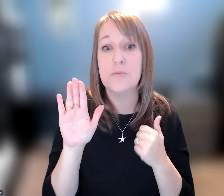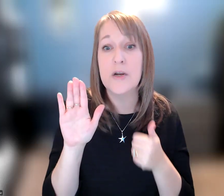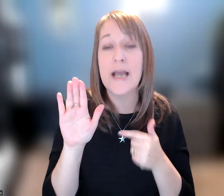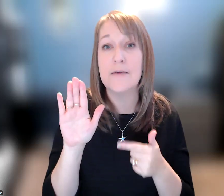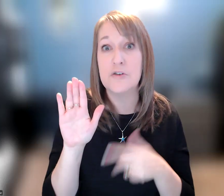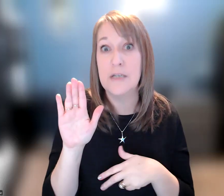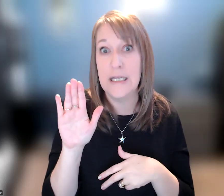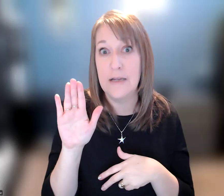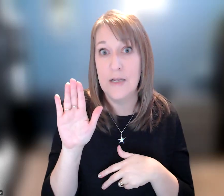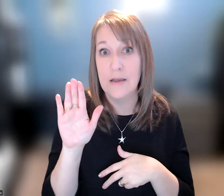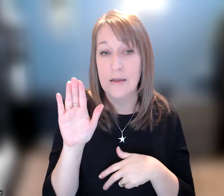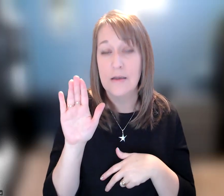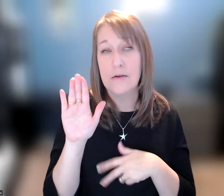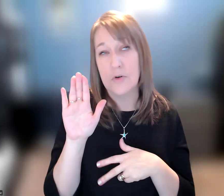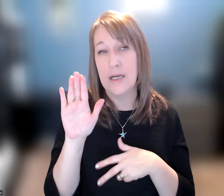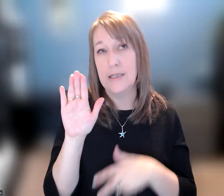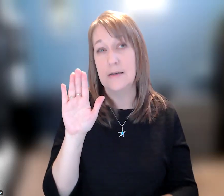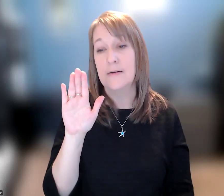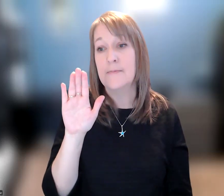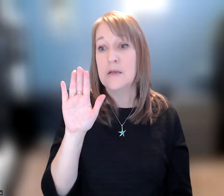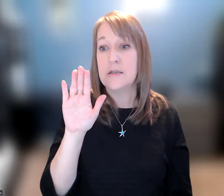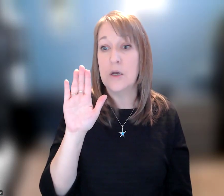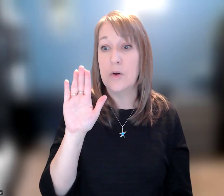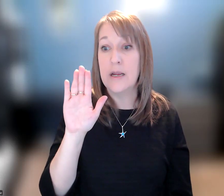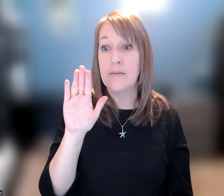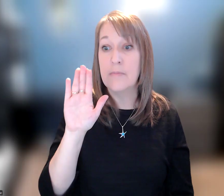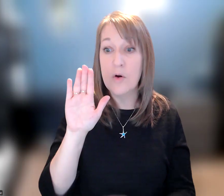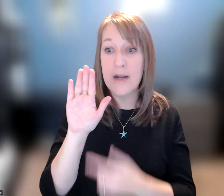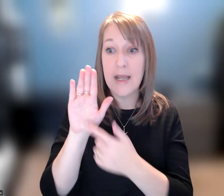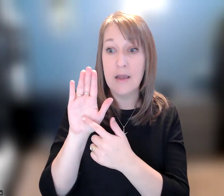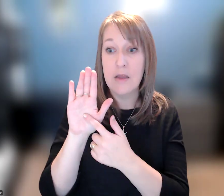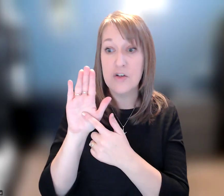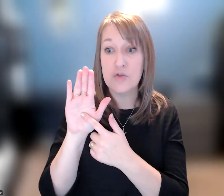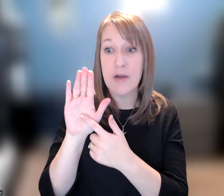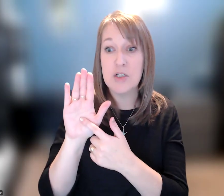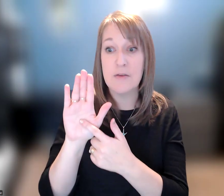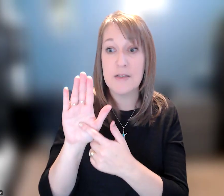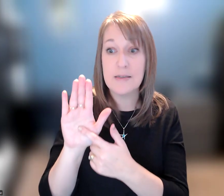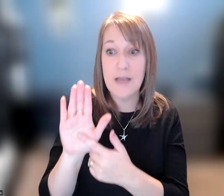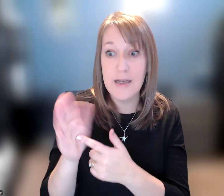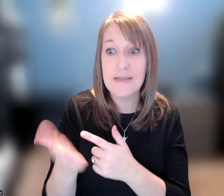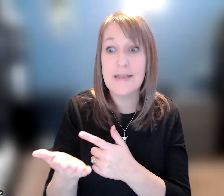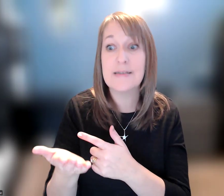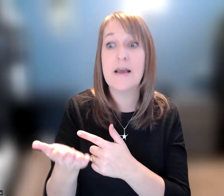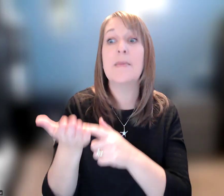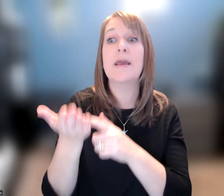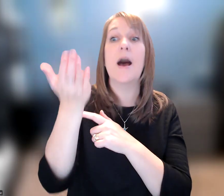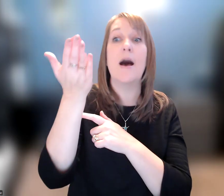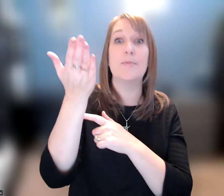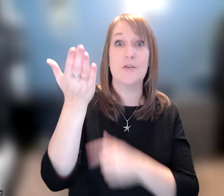morning, afternoon, and evening or night. So in the morning, the direction of the sun is that it's coming up. So that's